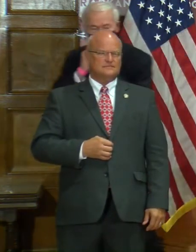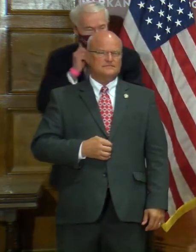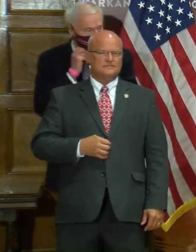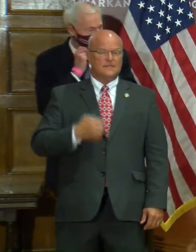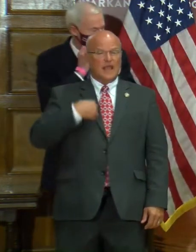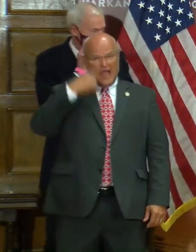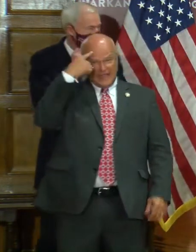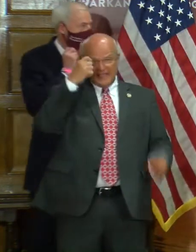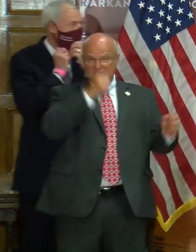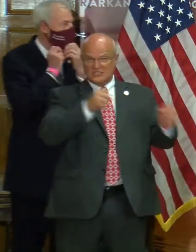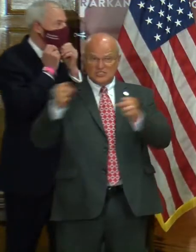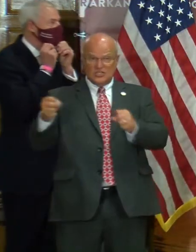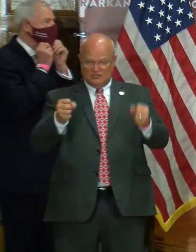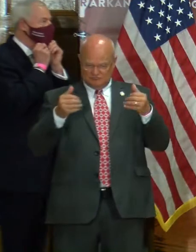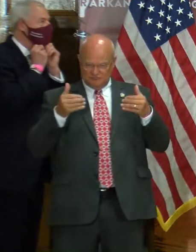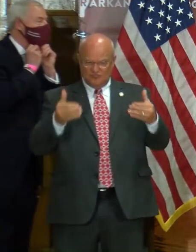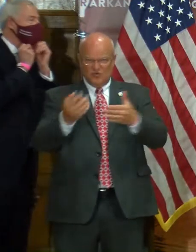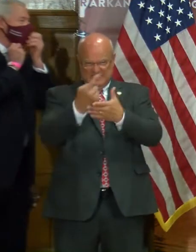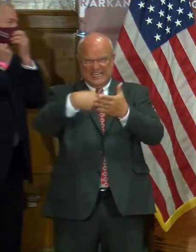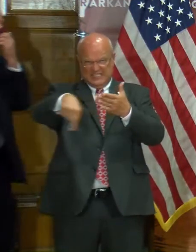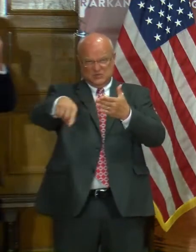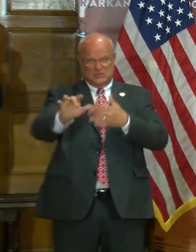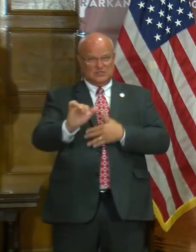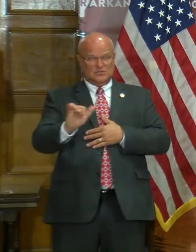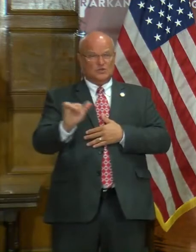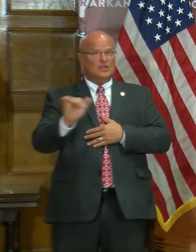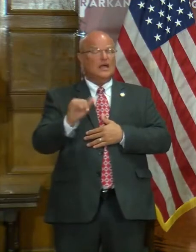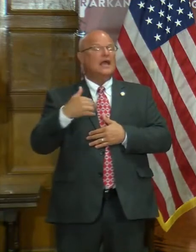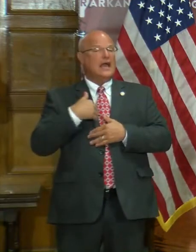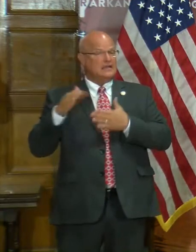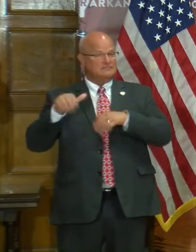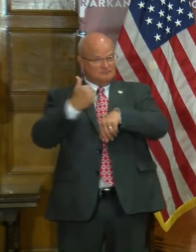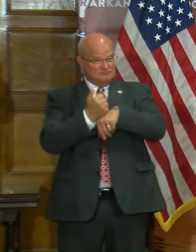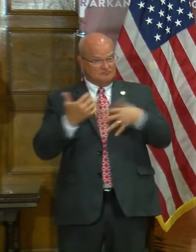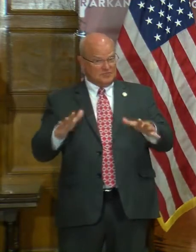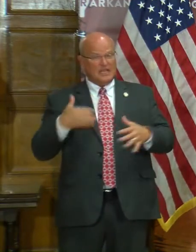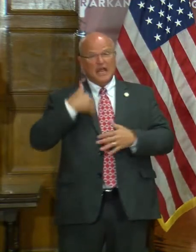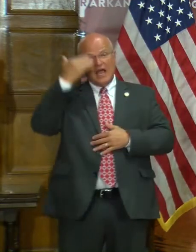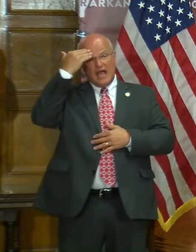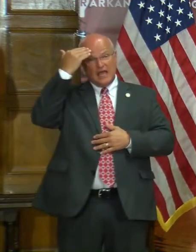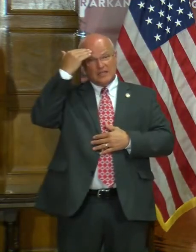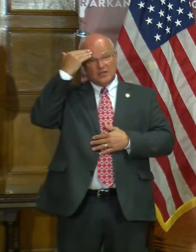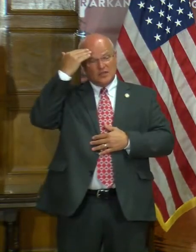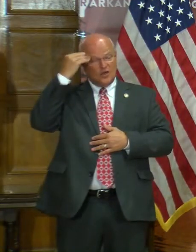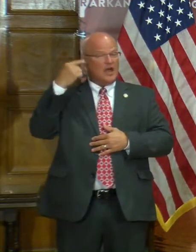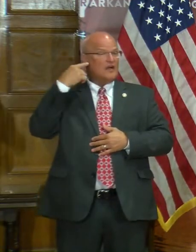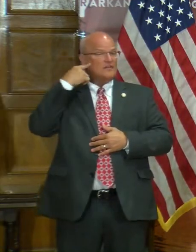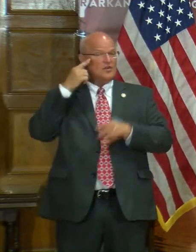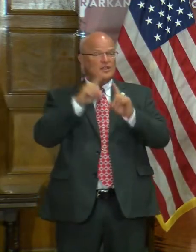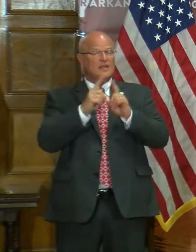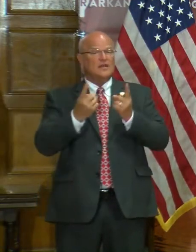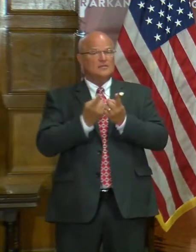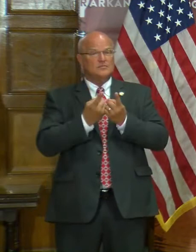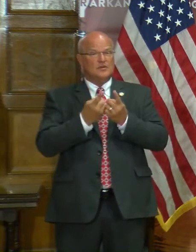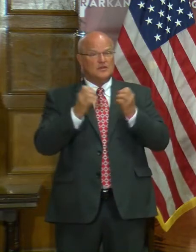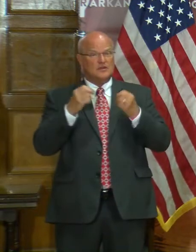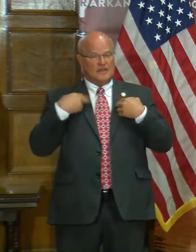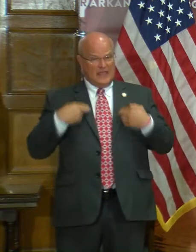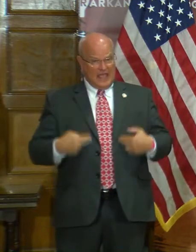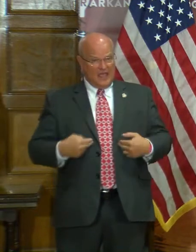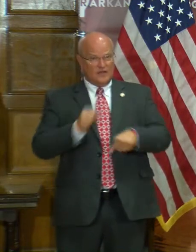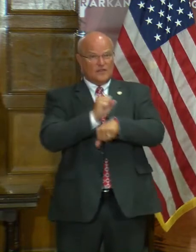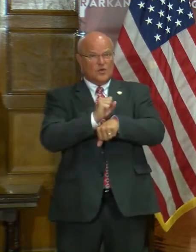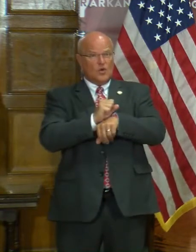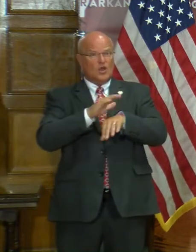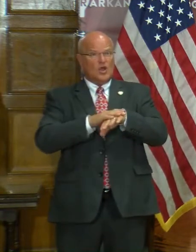I think cheerleading is going to move forward next week, just like we have planned. I know, I've heard that the Department of Health is